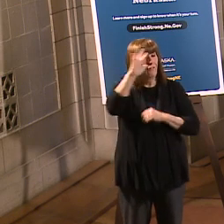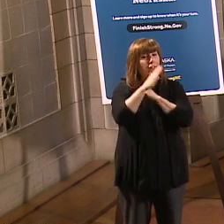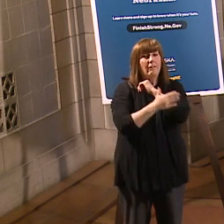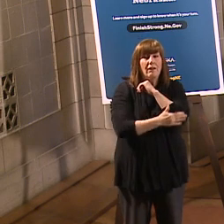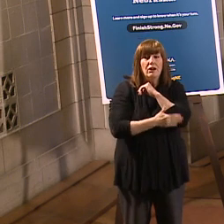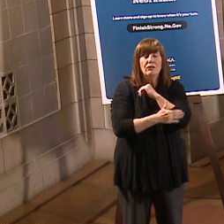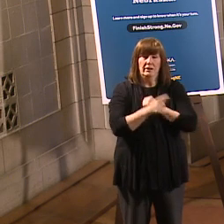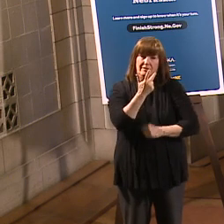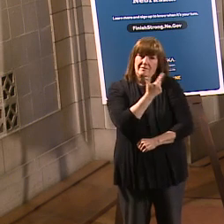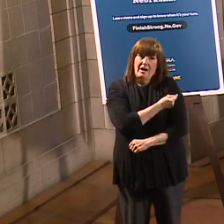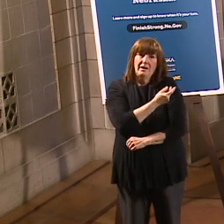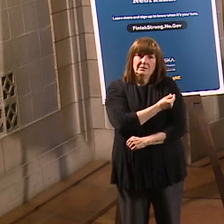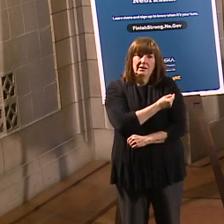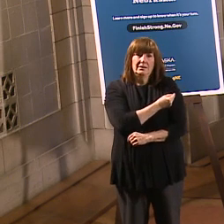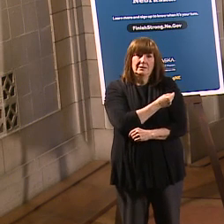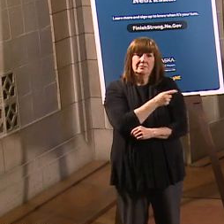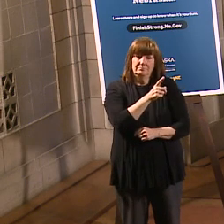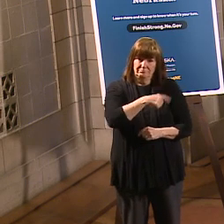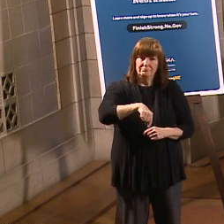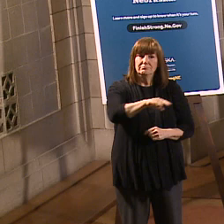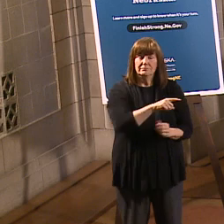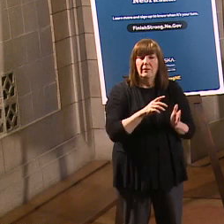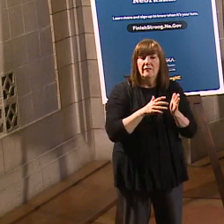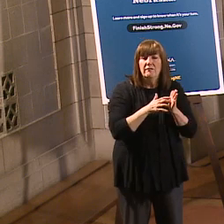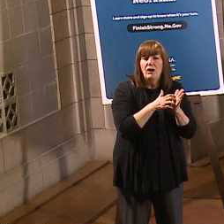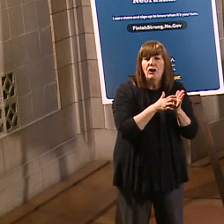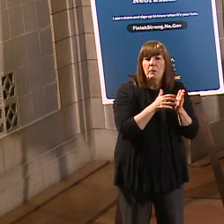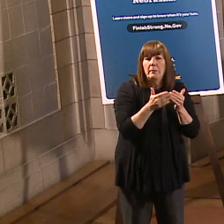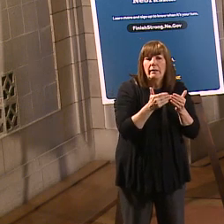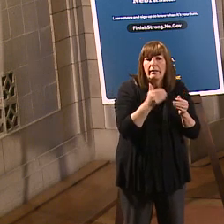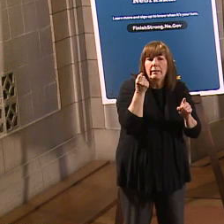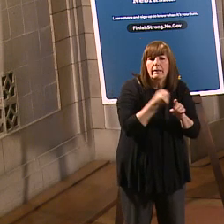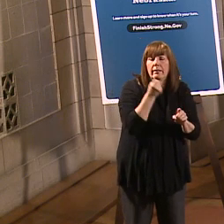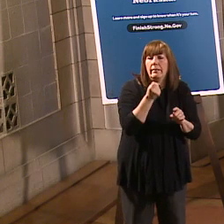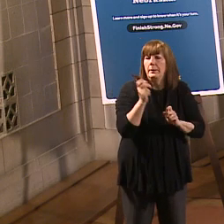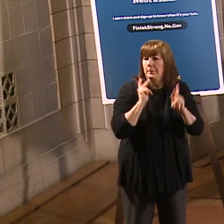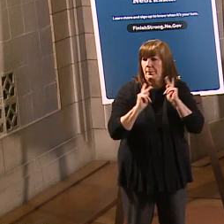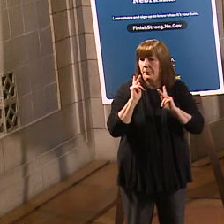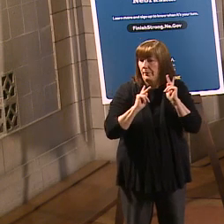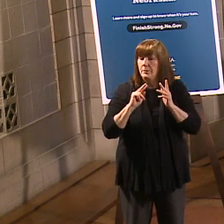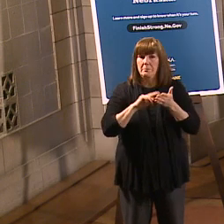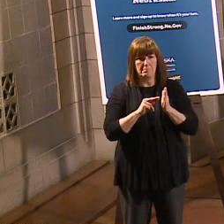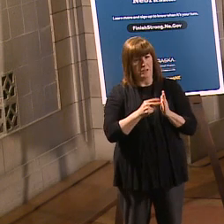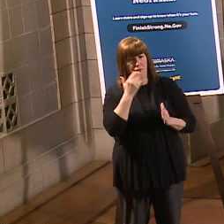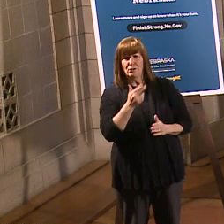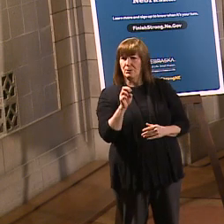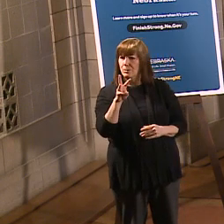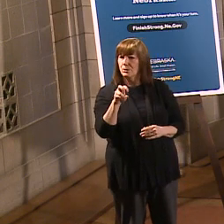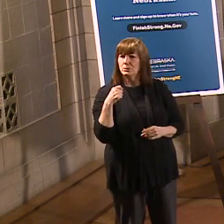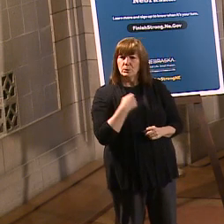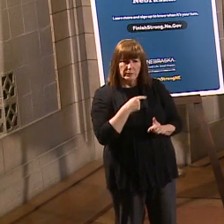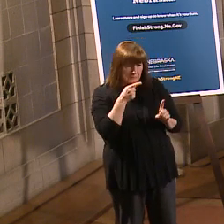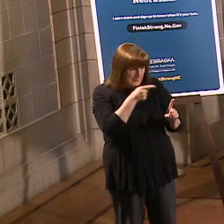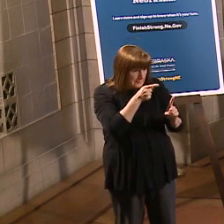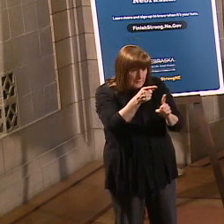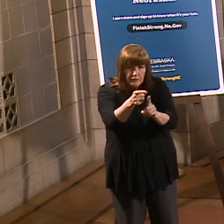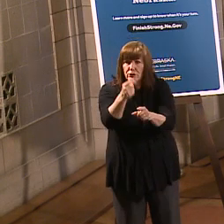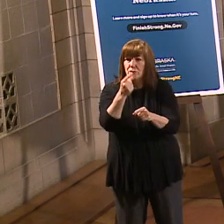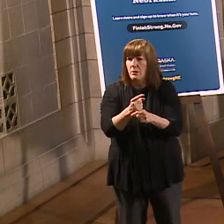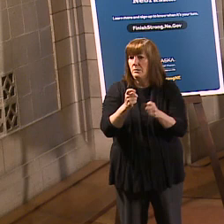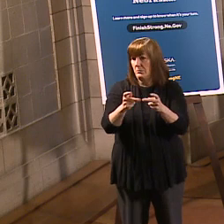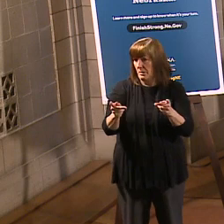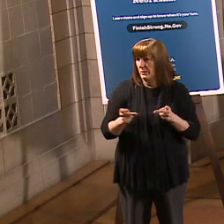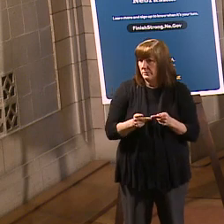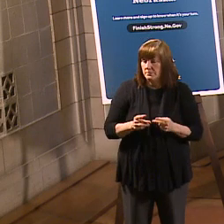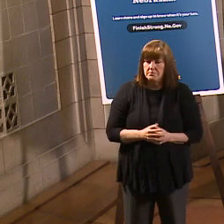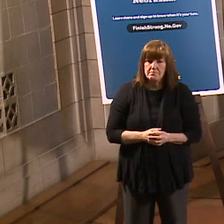for vaccinating vulnerable populations. So that's really good news. That shows we're targeting those vaccines in the right direction, right